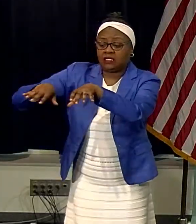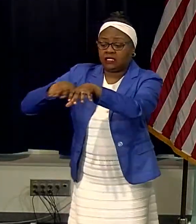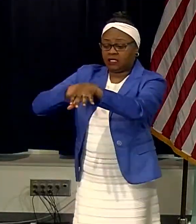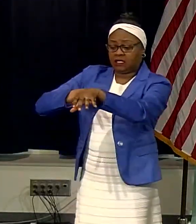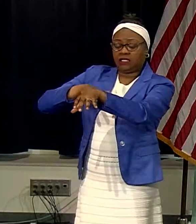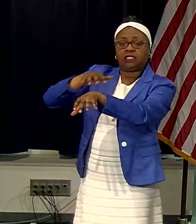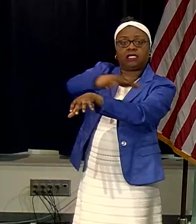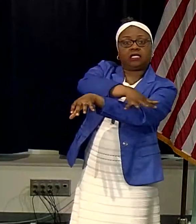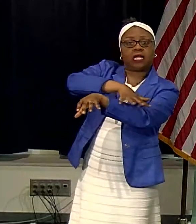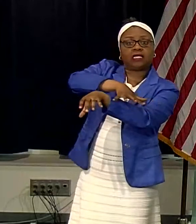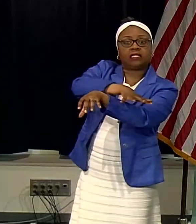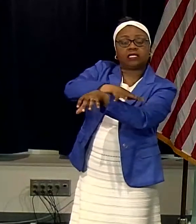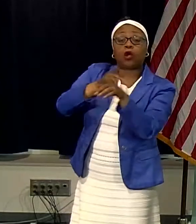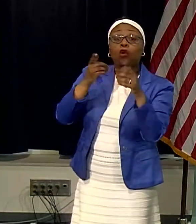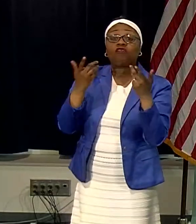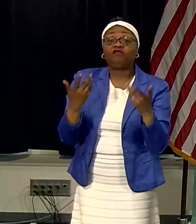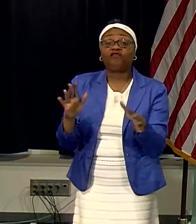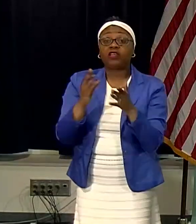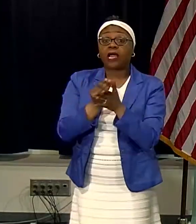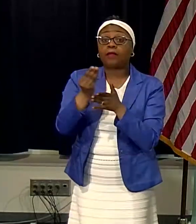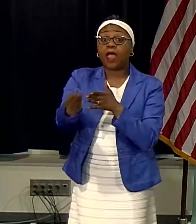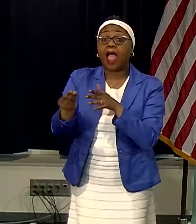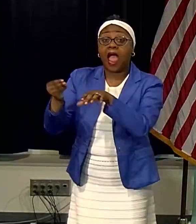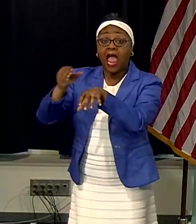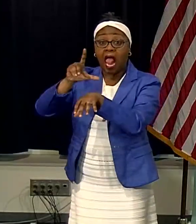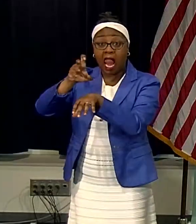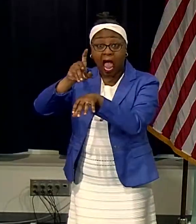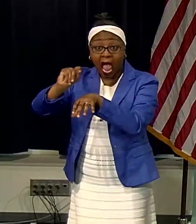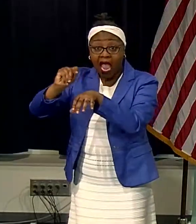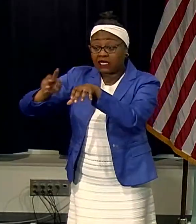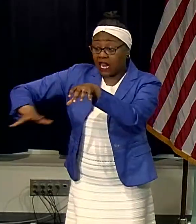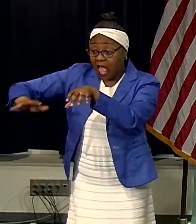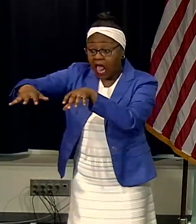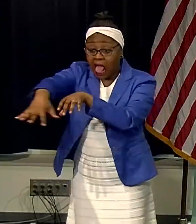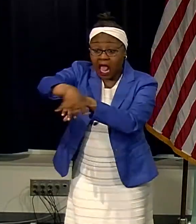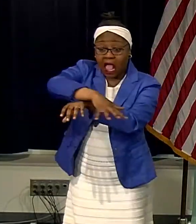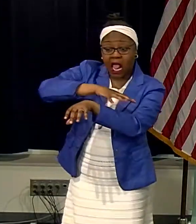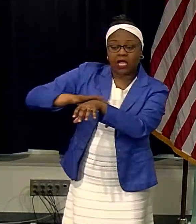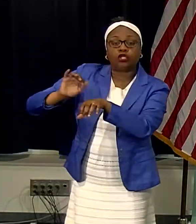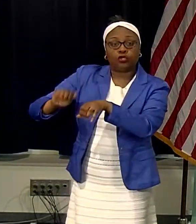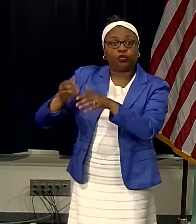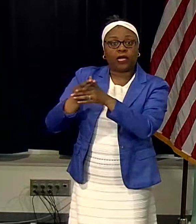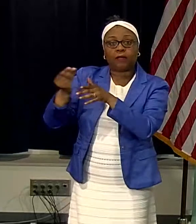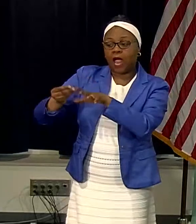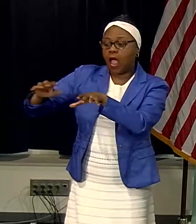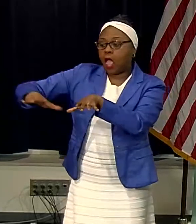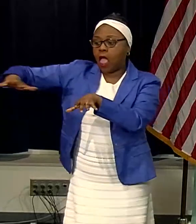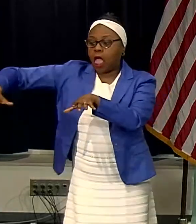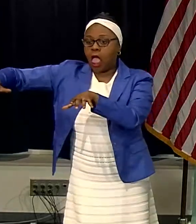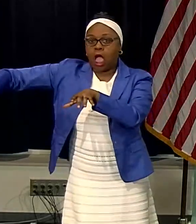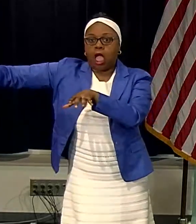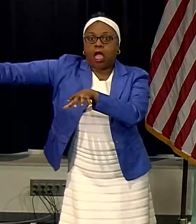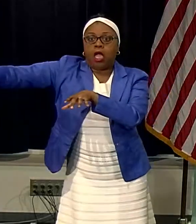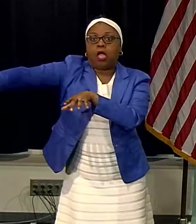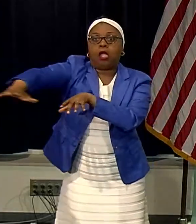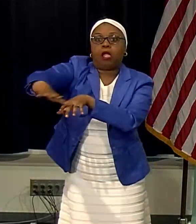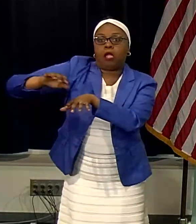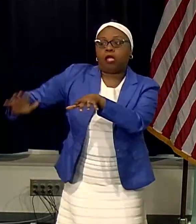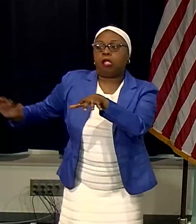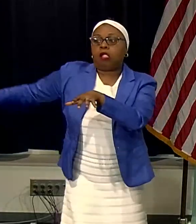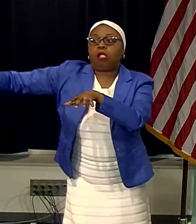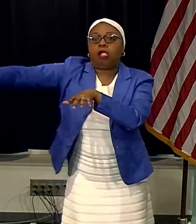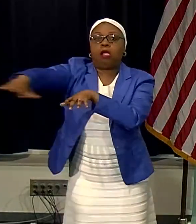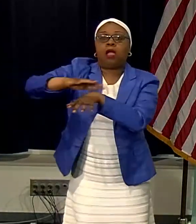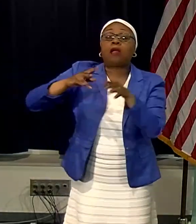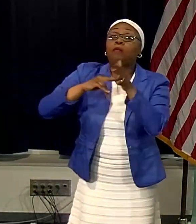Now, once you purchase these lots, you will also be eligible to purchase those that are directly adjacent to those, meaning that within 1 year's